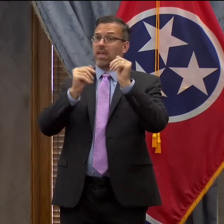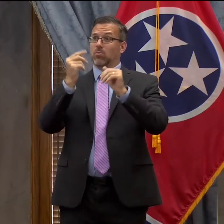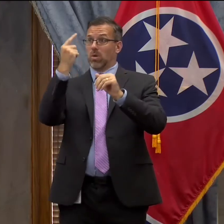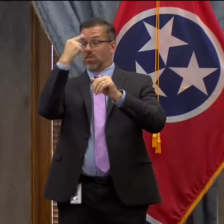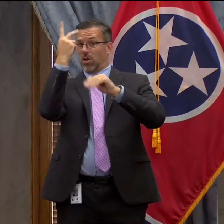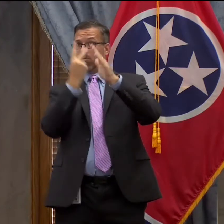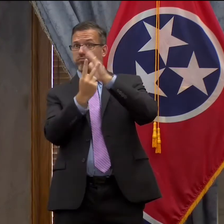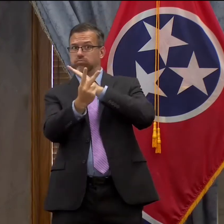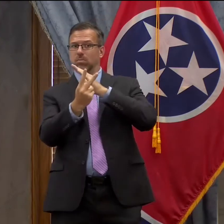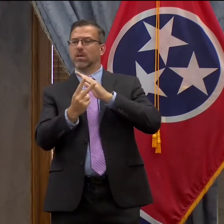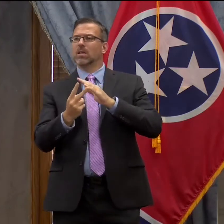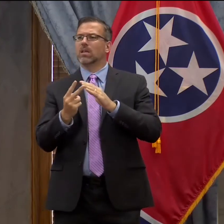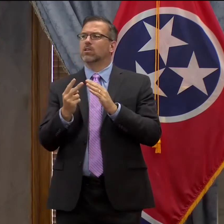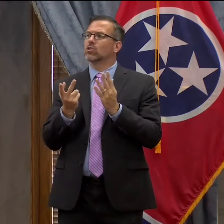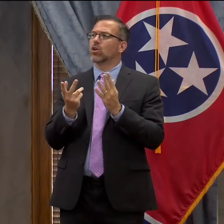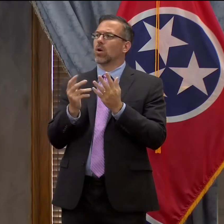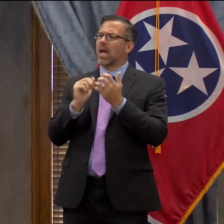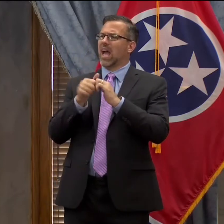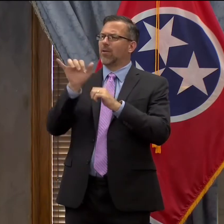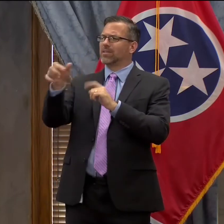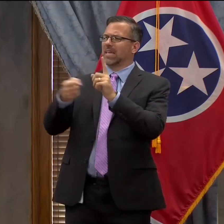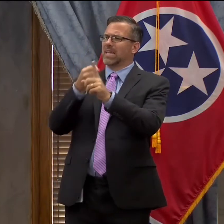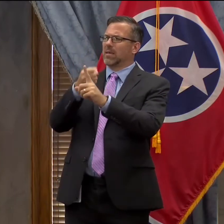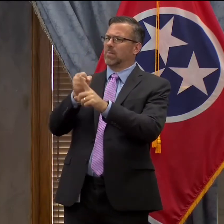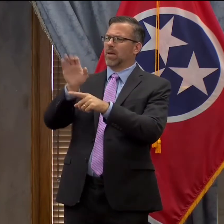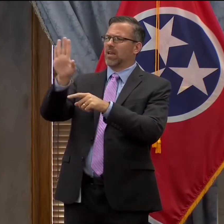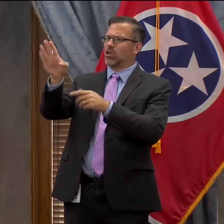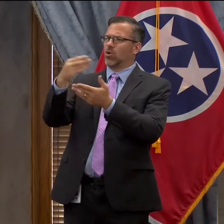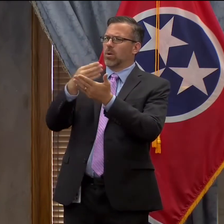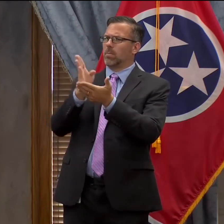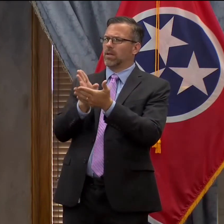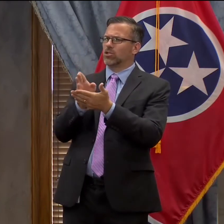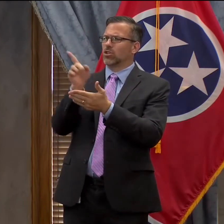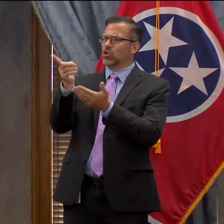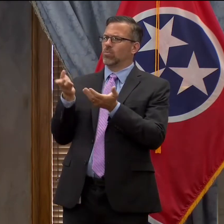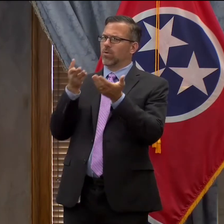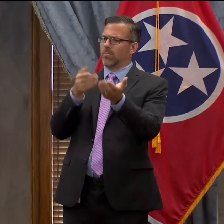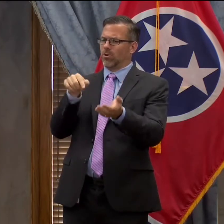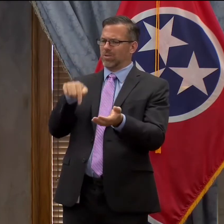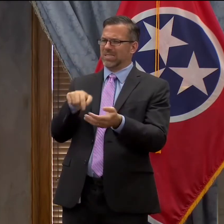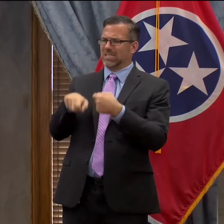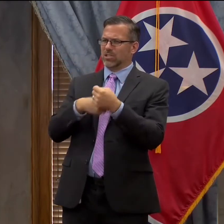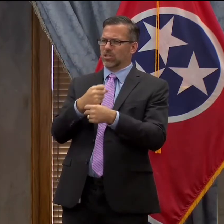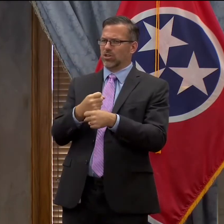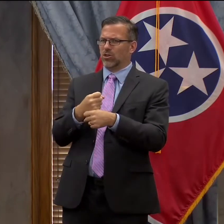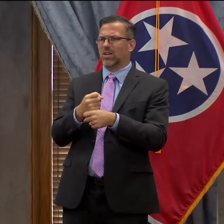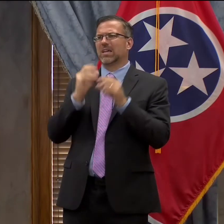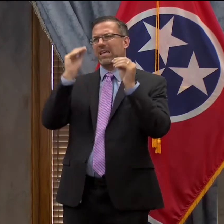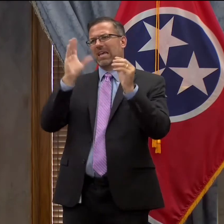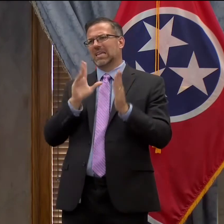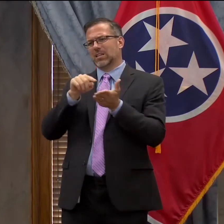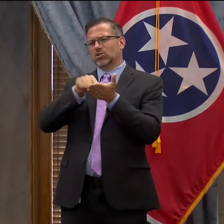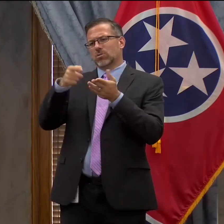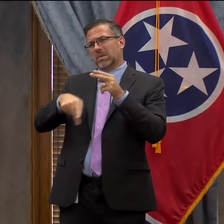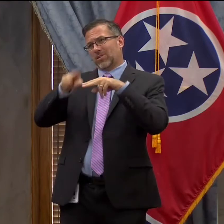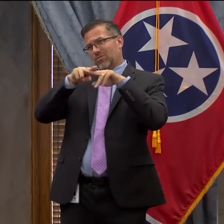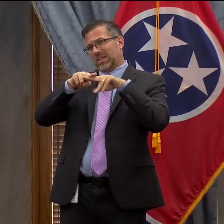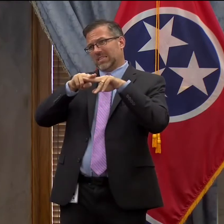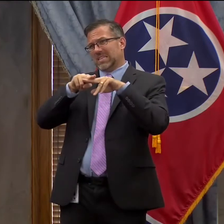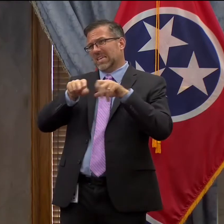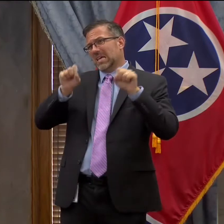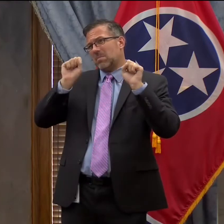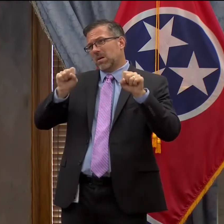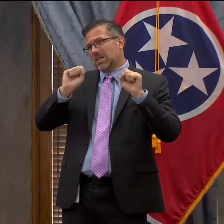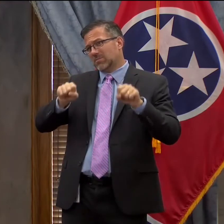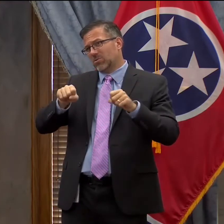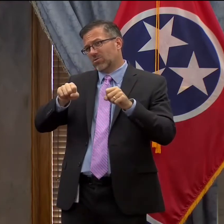the budget cuts that you had to make to your original budget that you proposed earlier this year, and particularly about teacher pay raises? Is that now being discussed? Is that back on